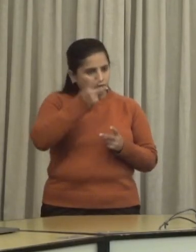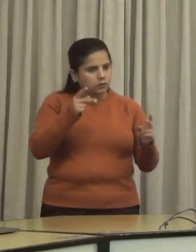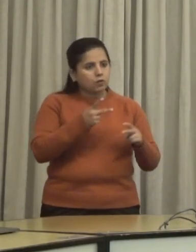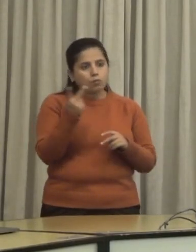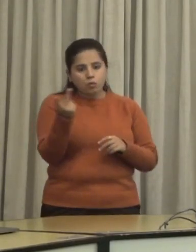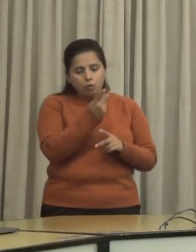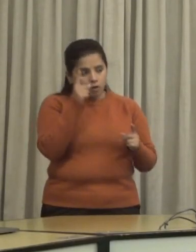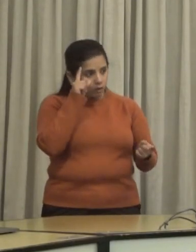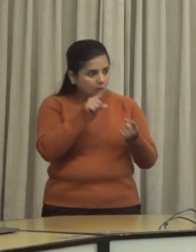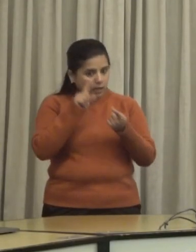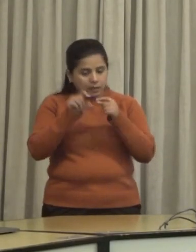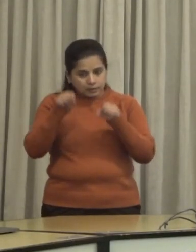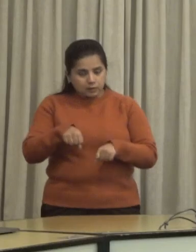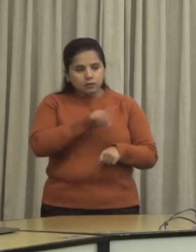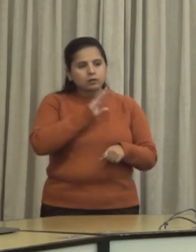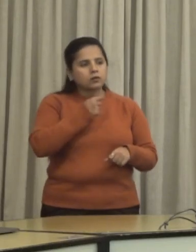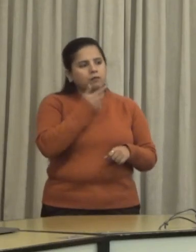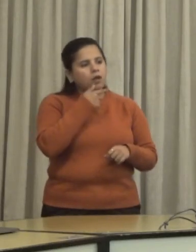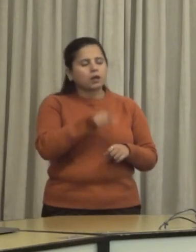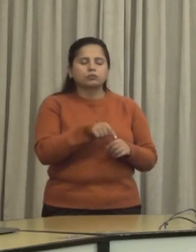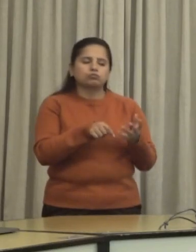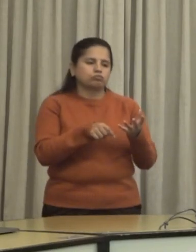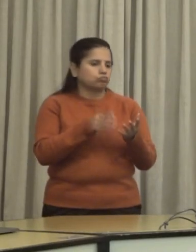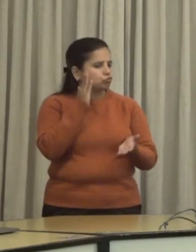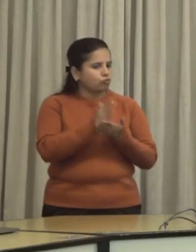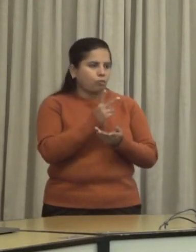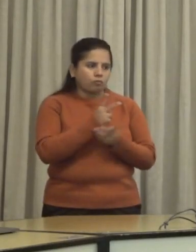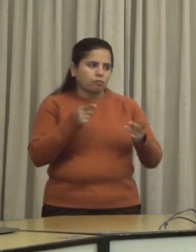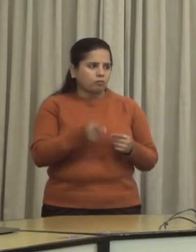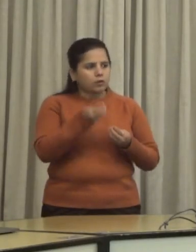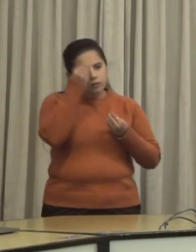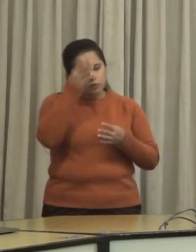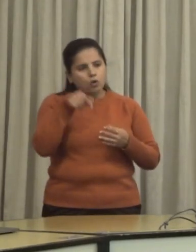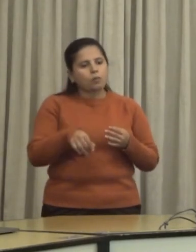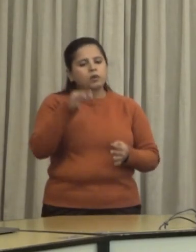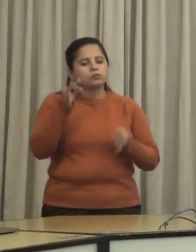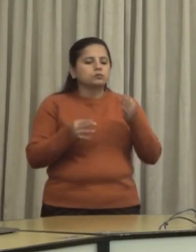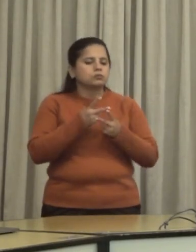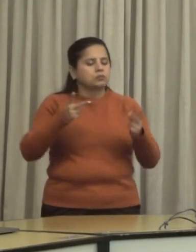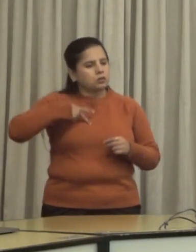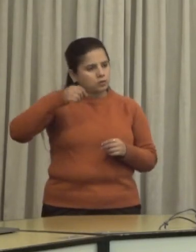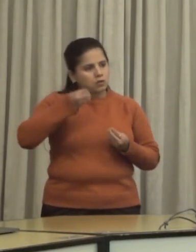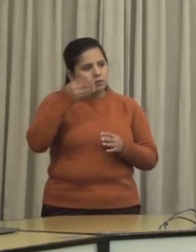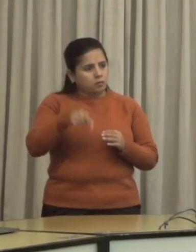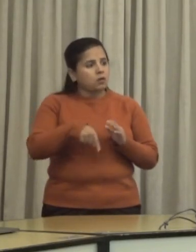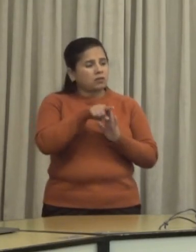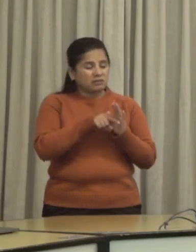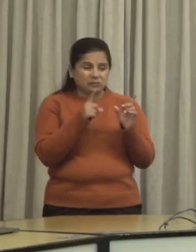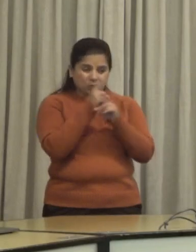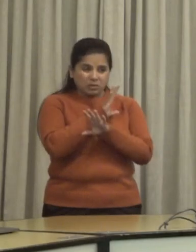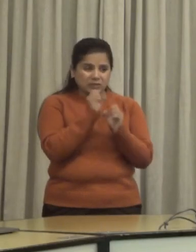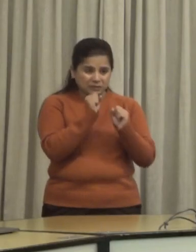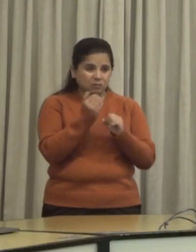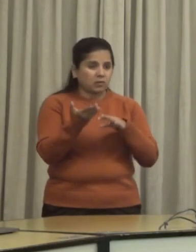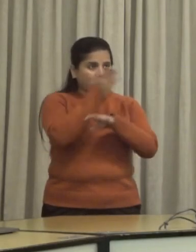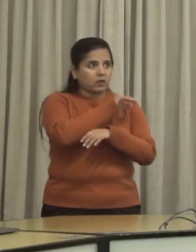boards agree, the treatment can be withheld or withdrawn after intimating a judicial magistrate. The guidelines were far more complicated before